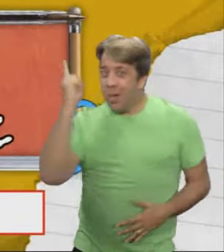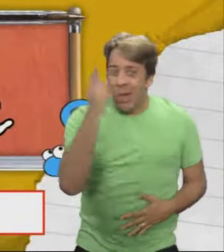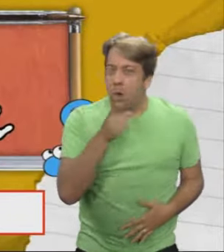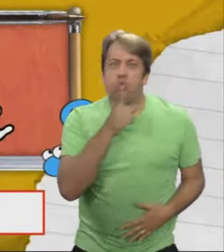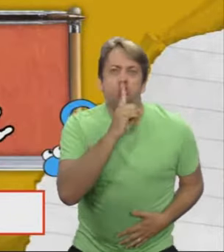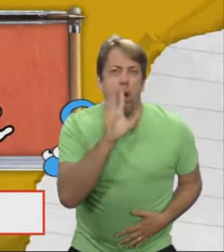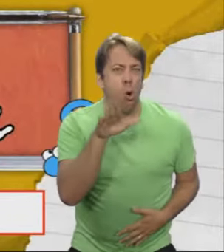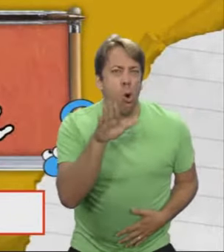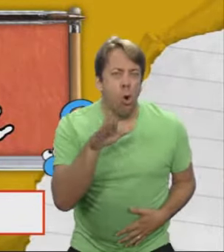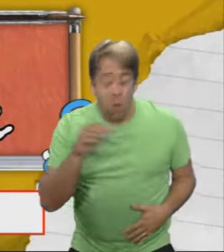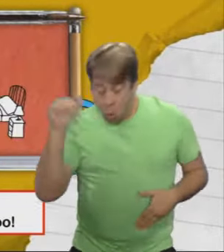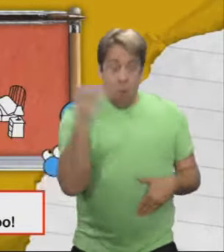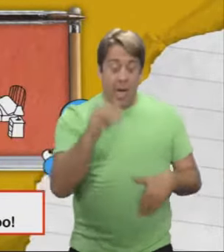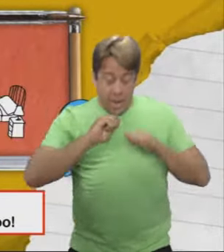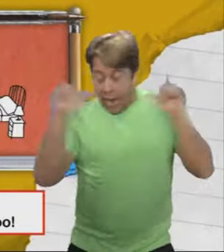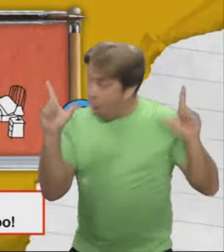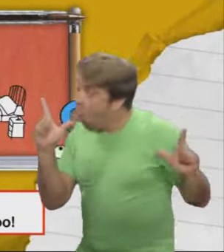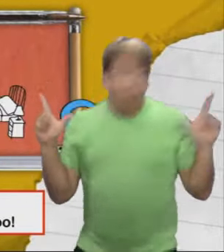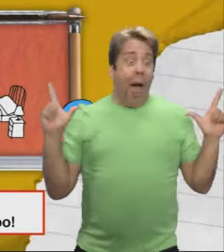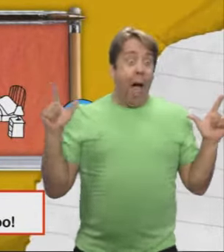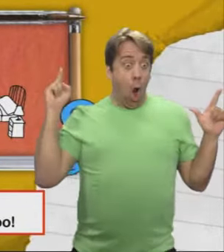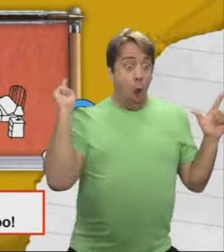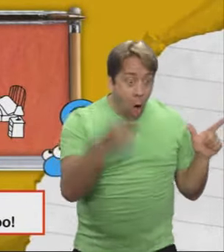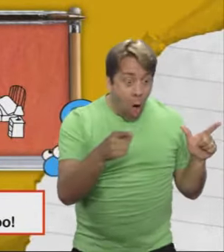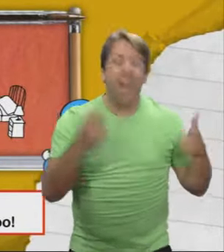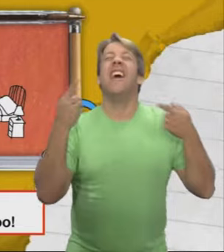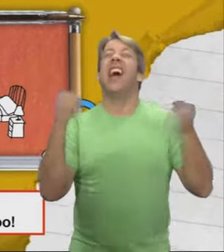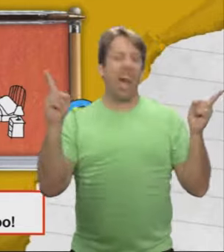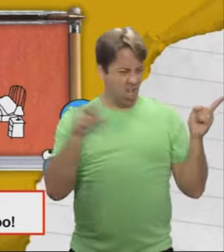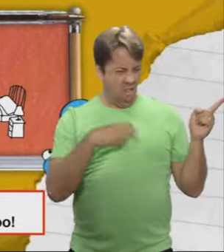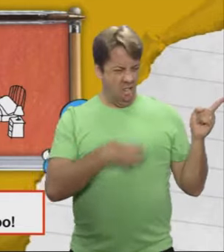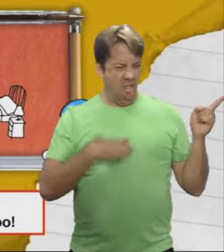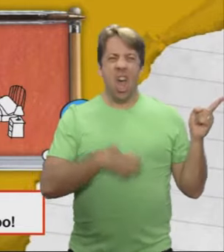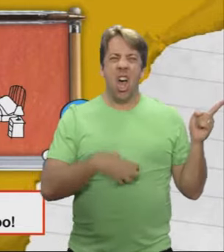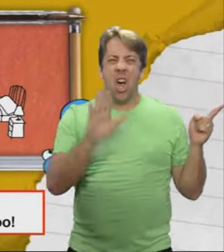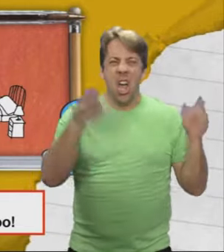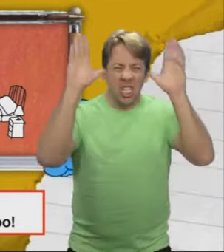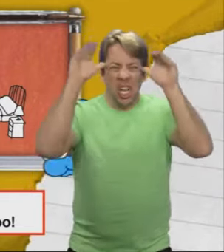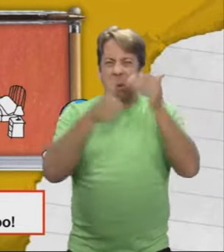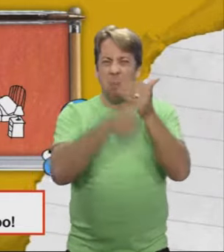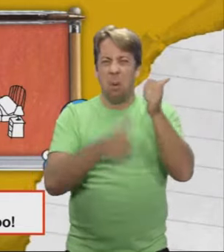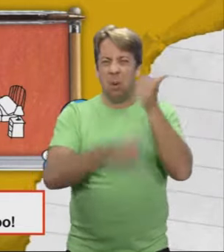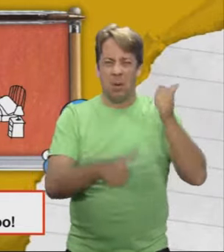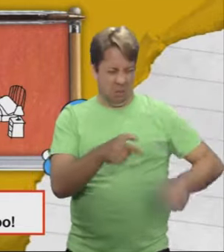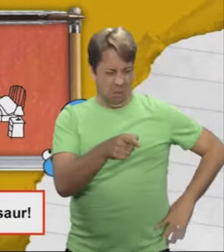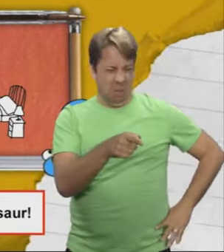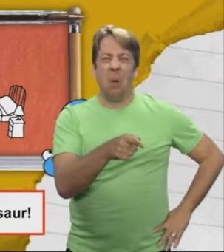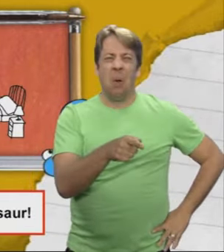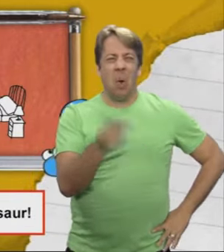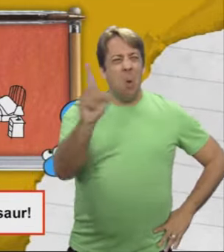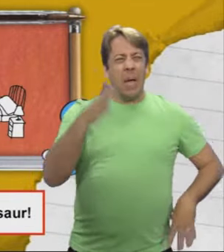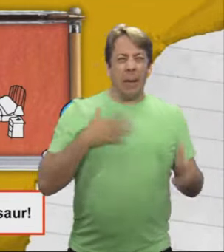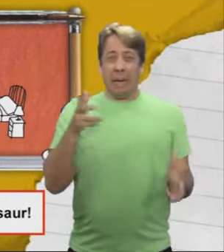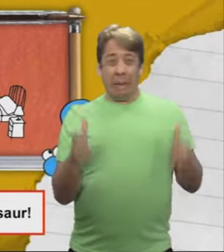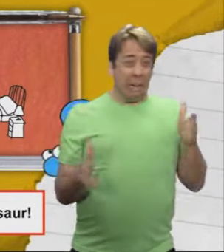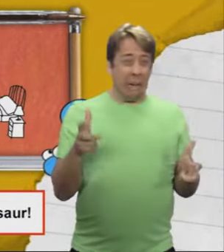Whoa! Ew! Mum, the Donkey Tooth Fairy did a pool! And there's